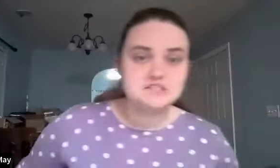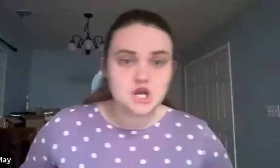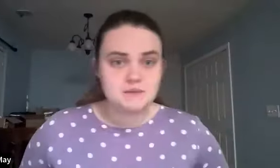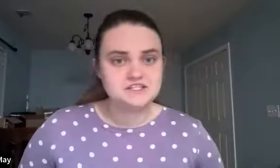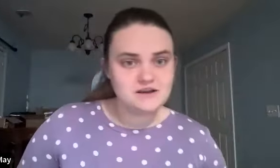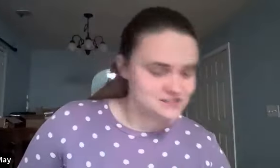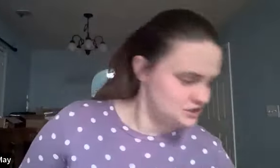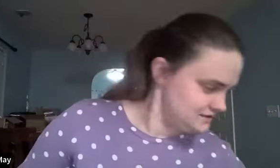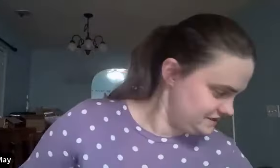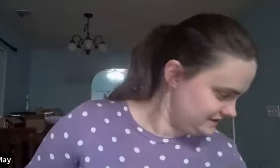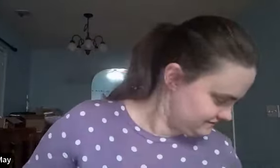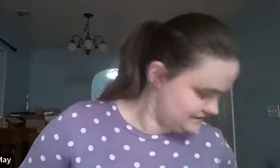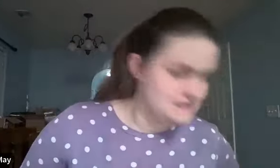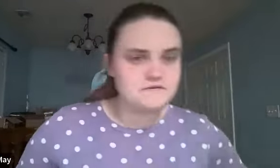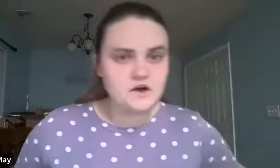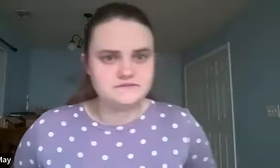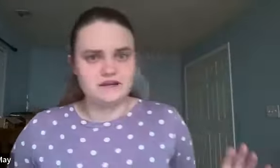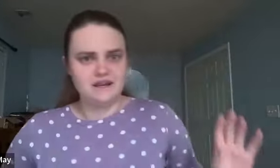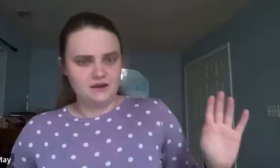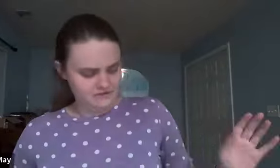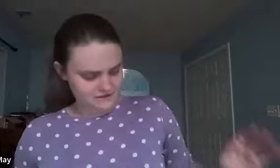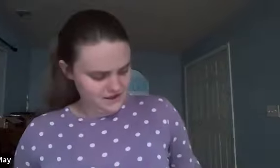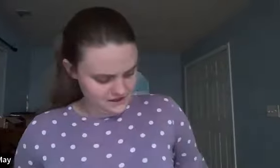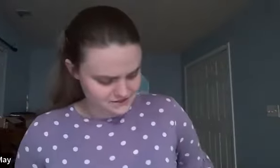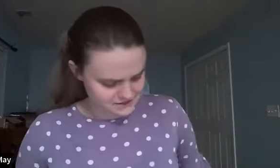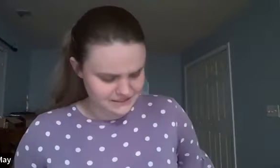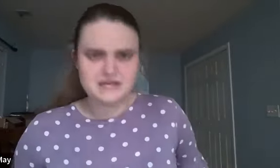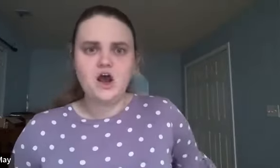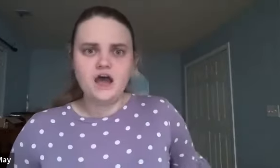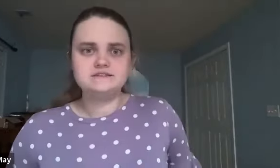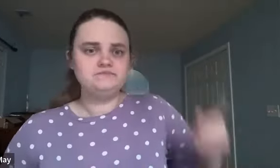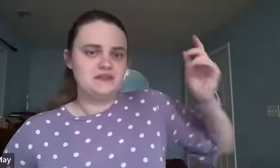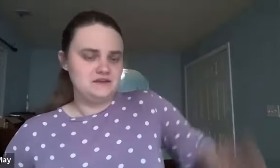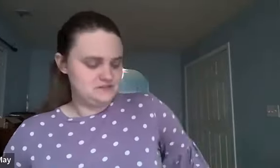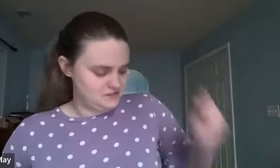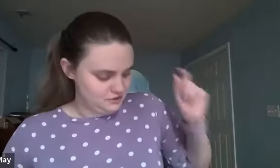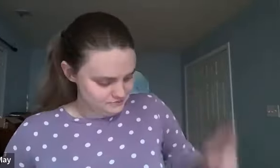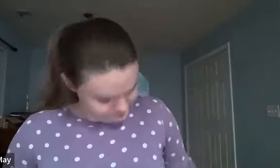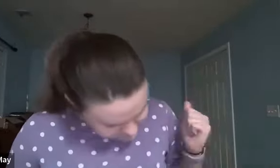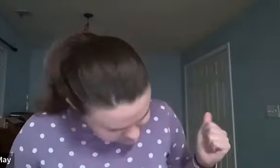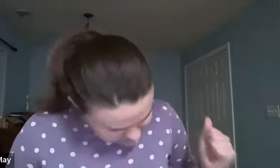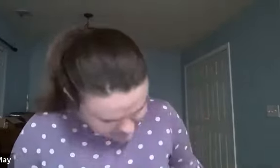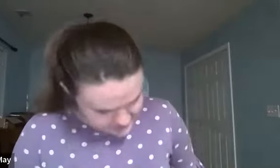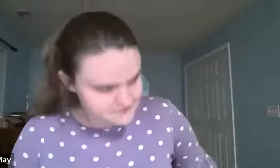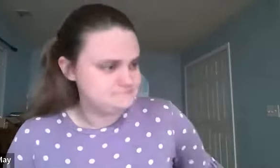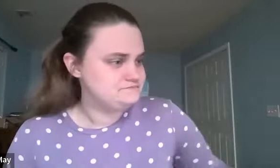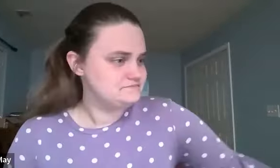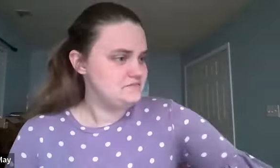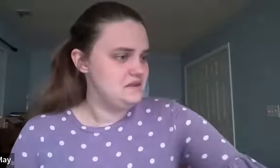Sorry, my dog is trying to be involved right now in the class and he cannot. So, yes.